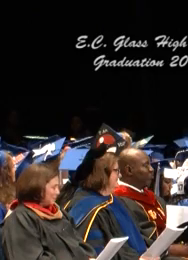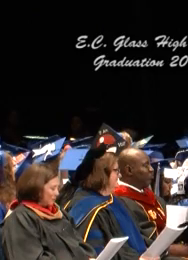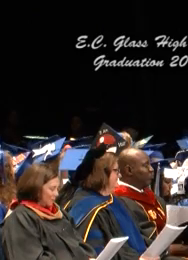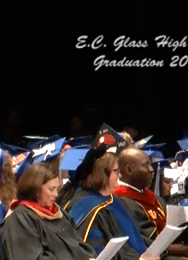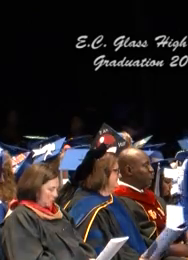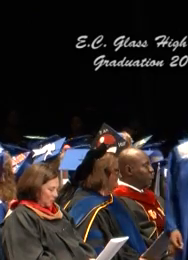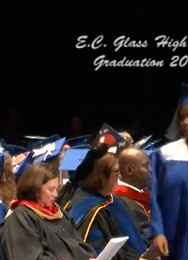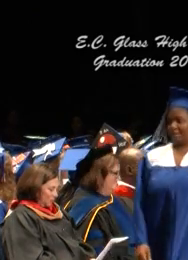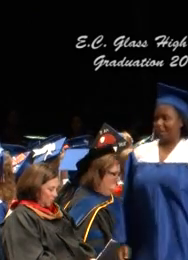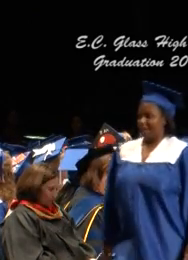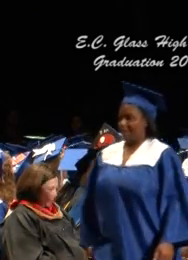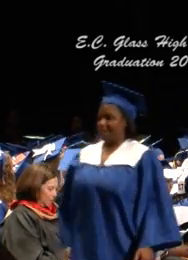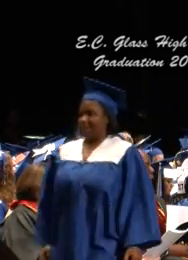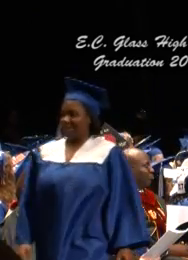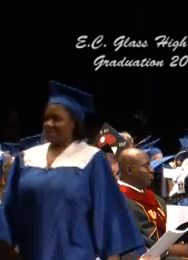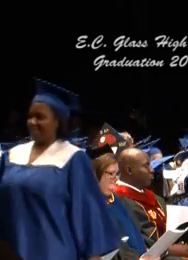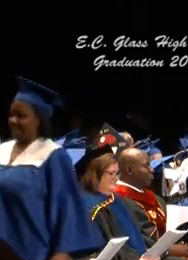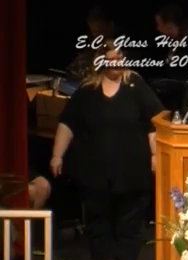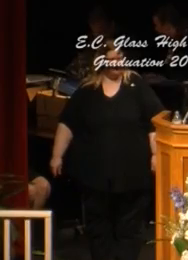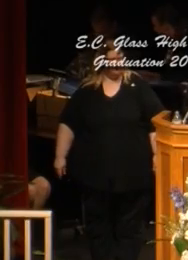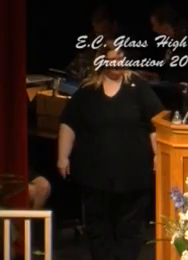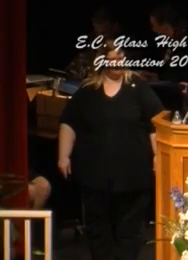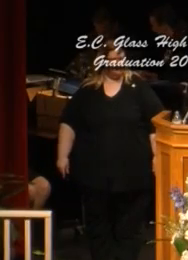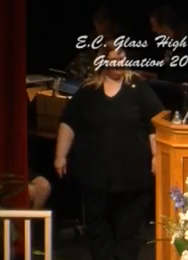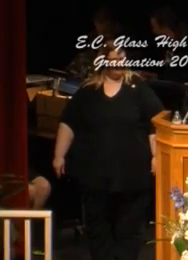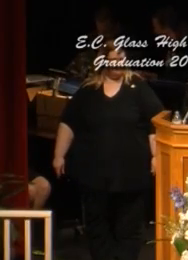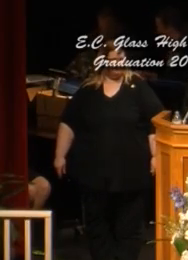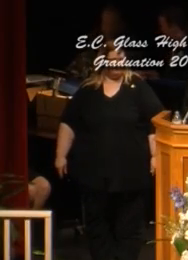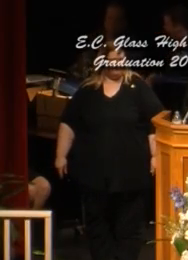Story Raven Hall.